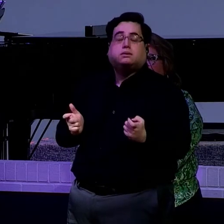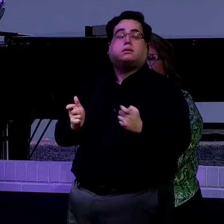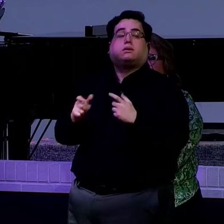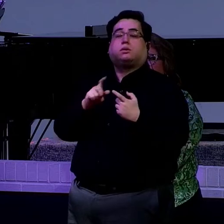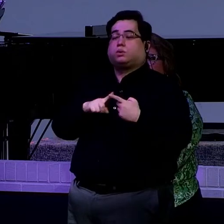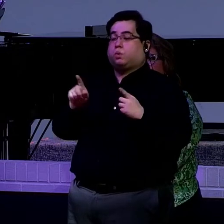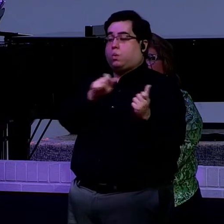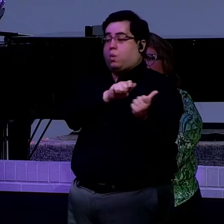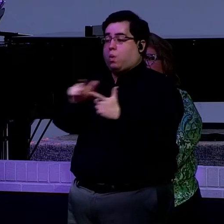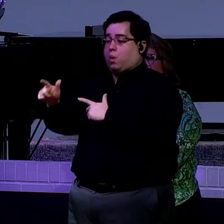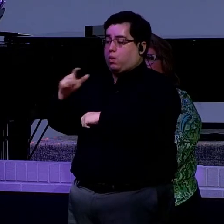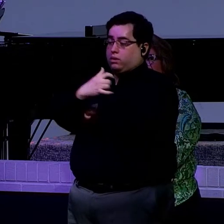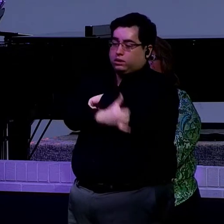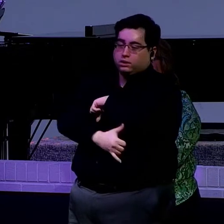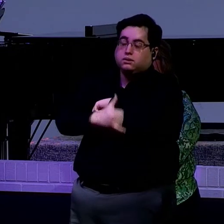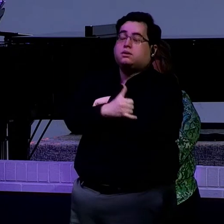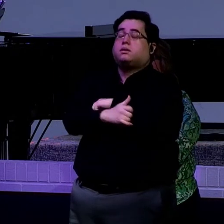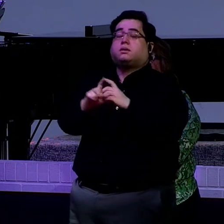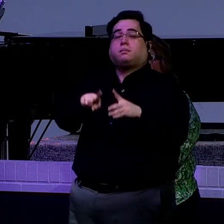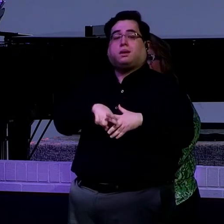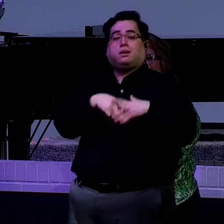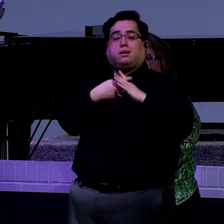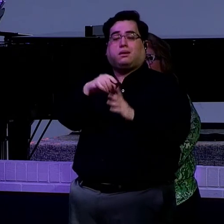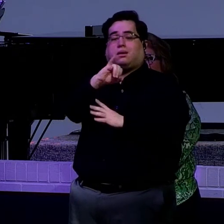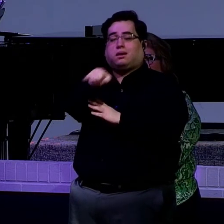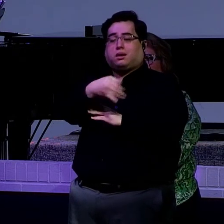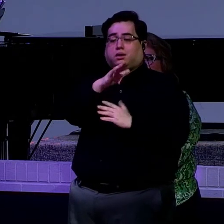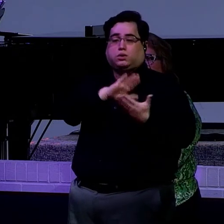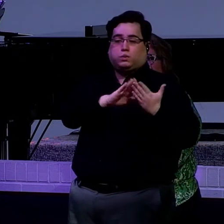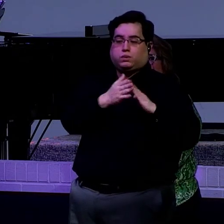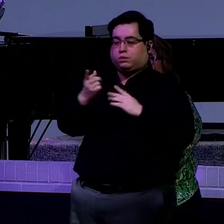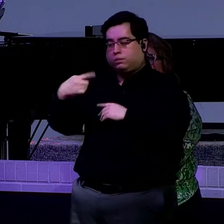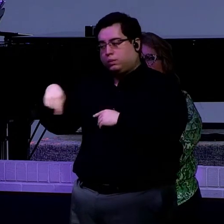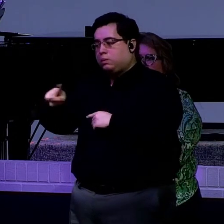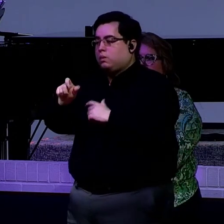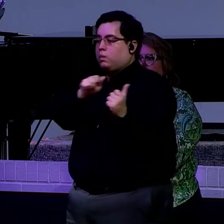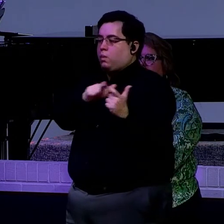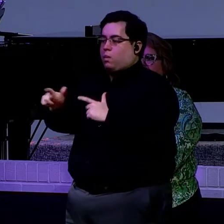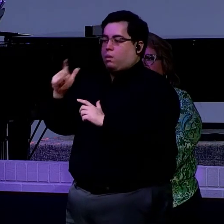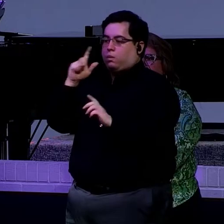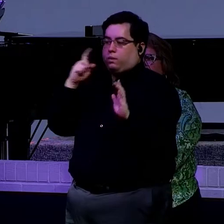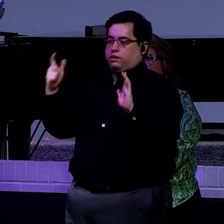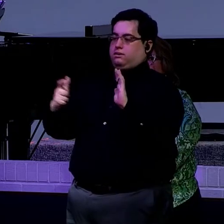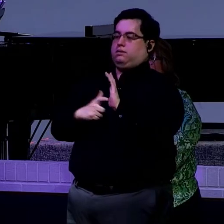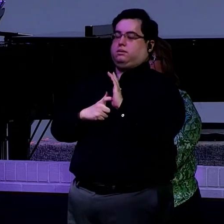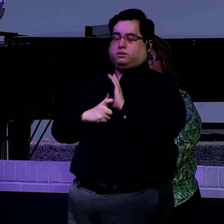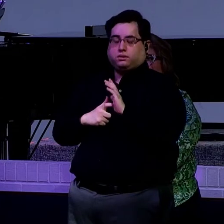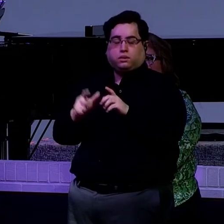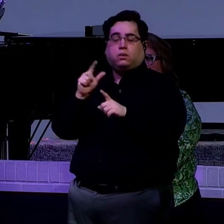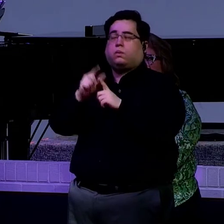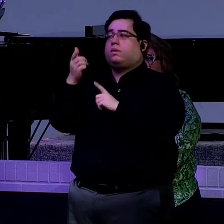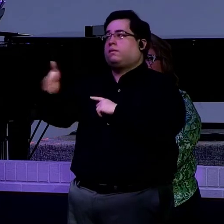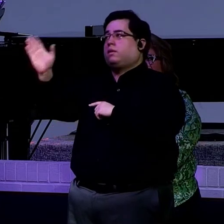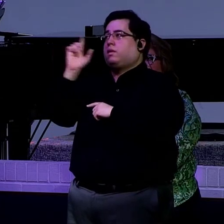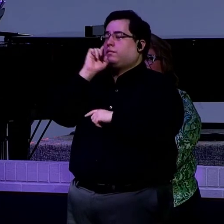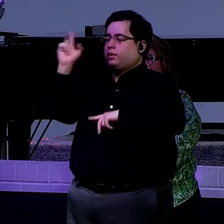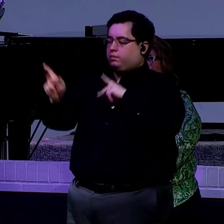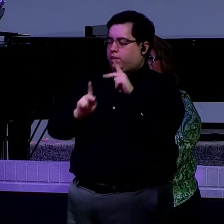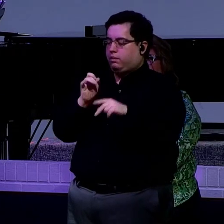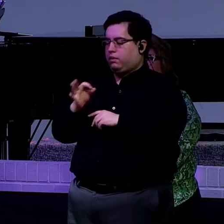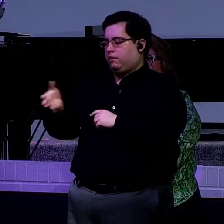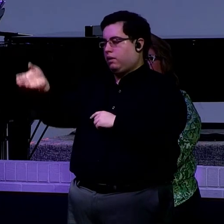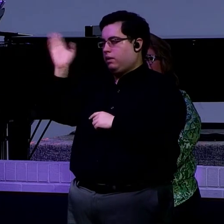beginning at Jerusalem. You are all witnesses of this. The word of God for the people of